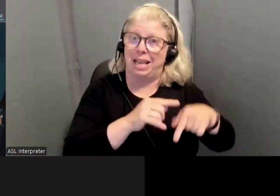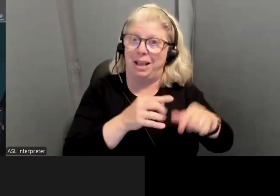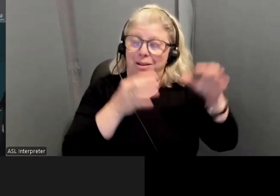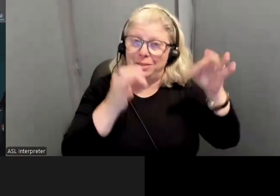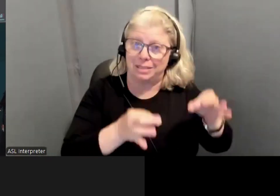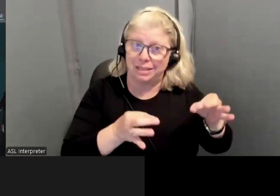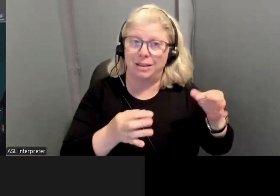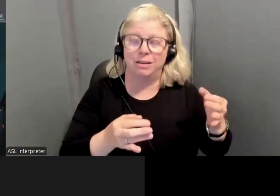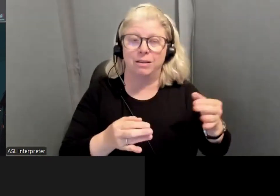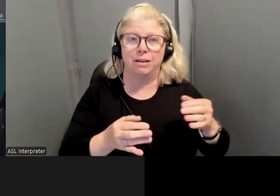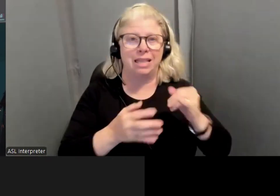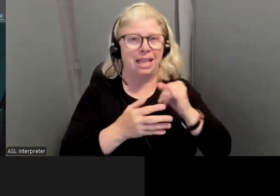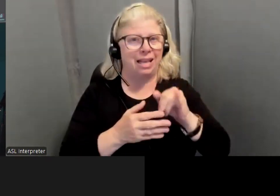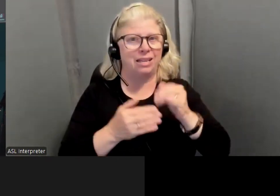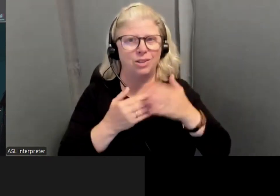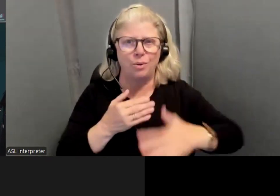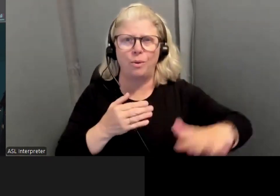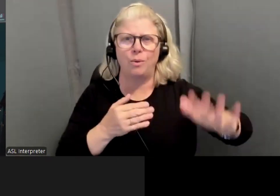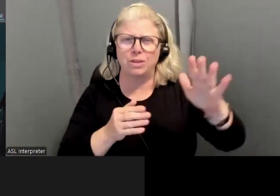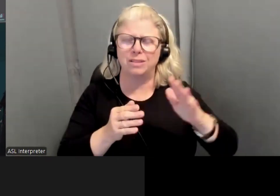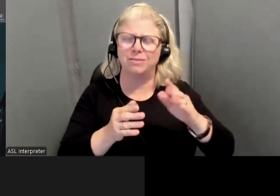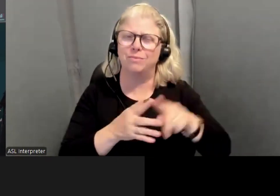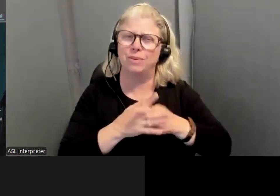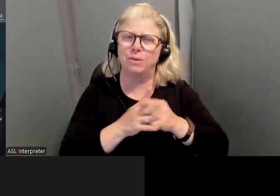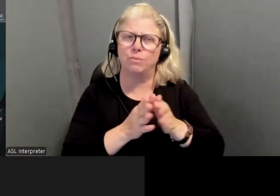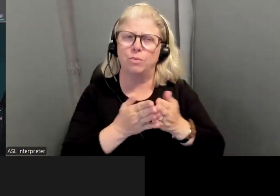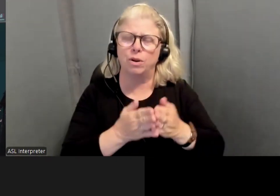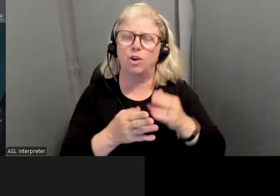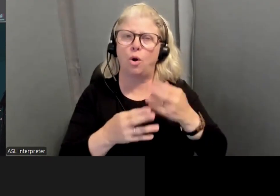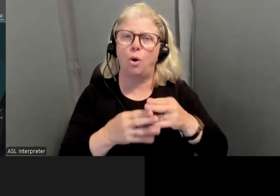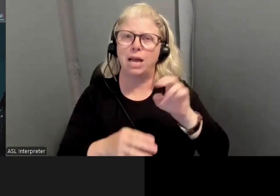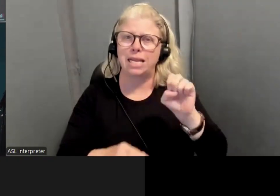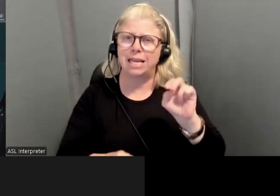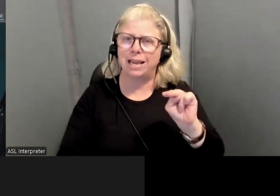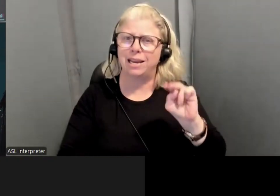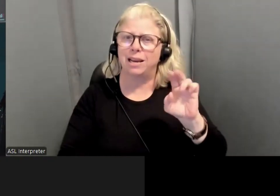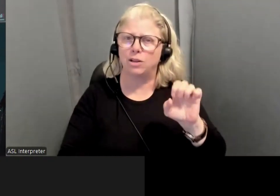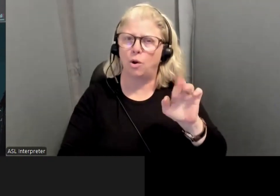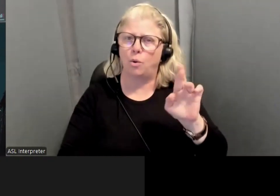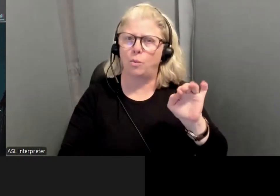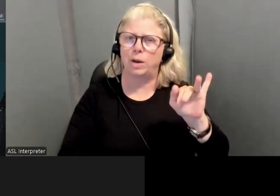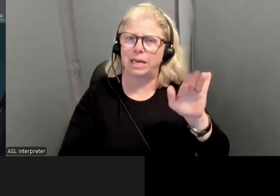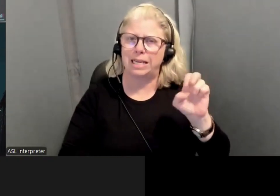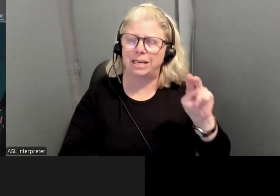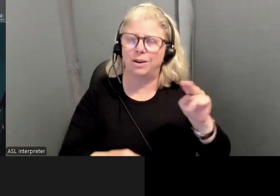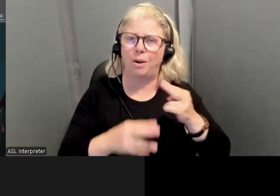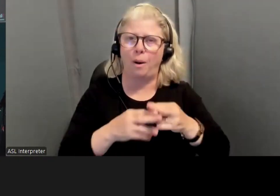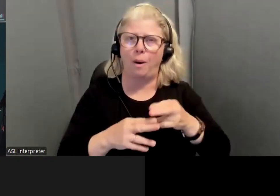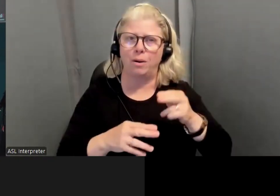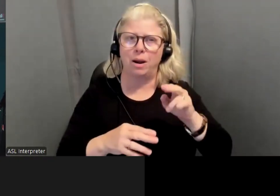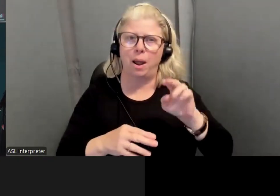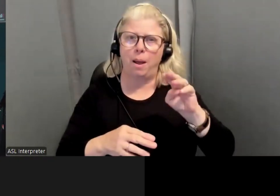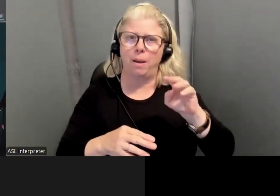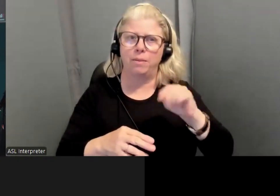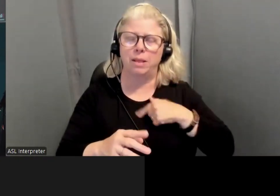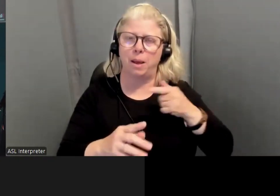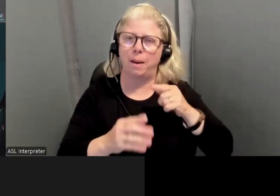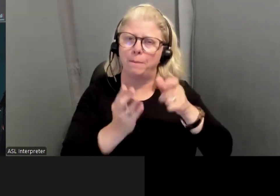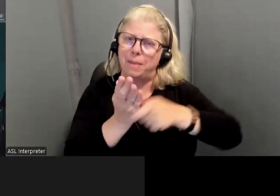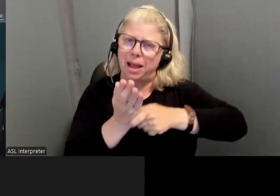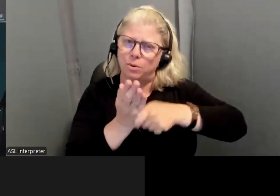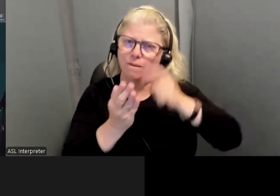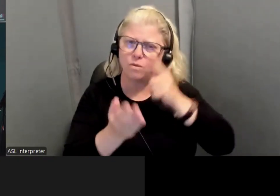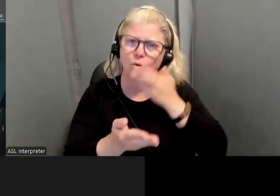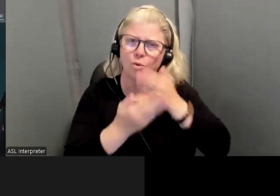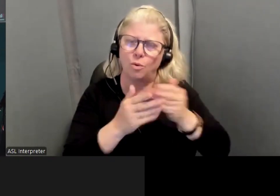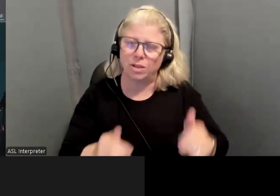on. This is at the beginning of a small little book called the Enchiridion, which means the manual for a good life. And he goes